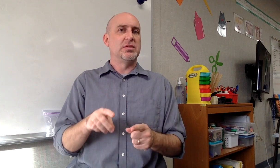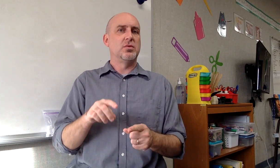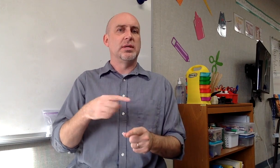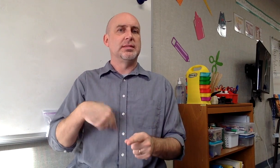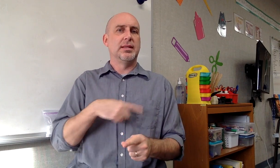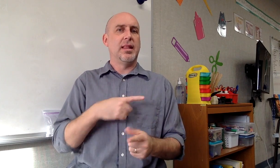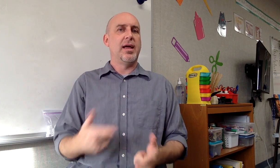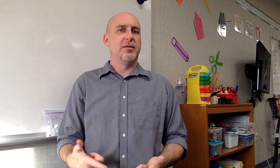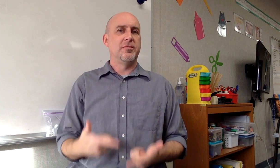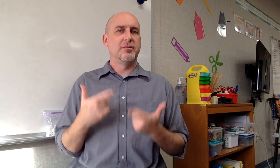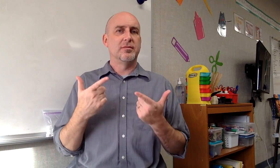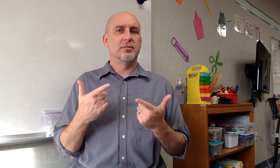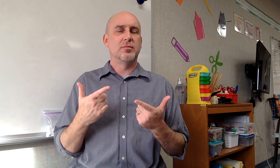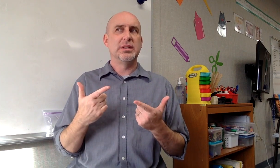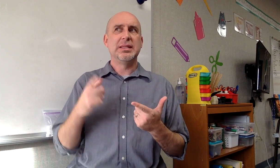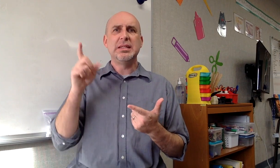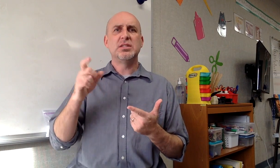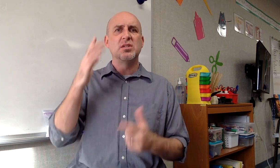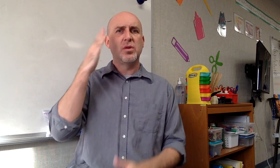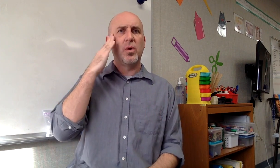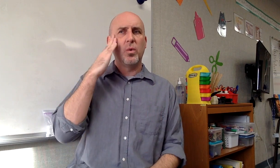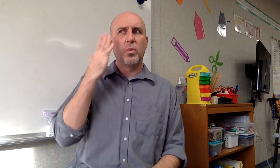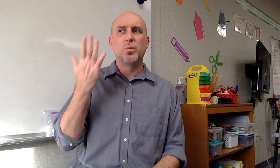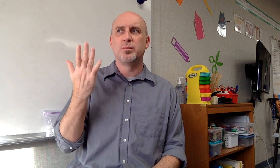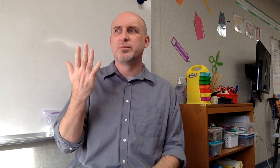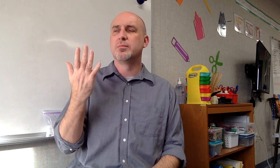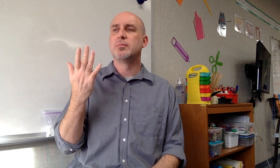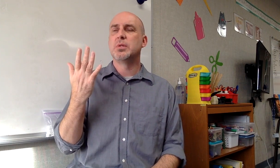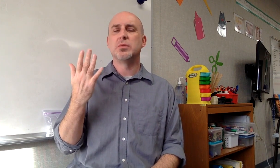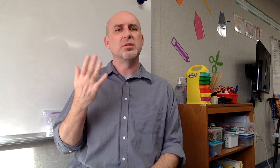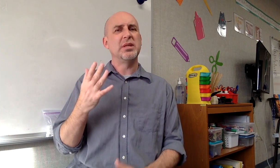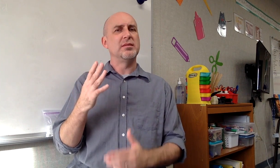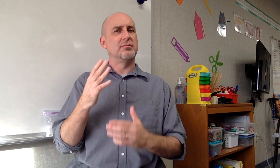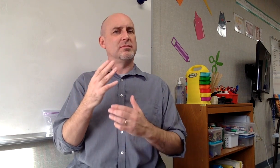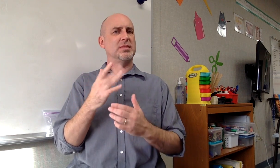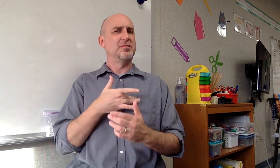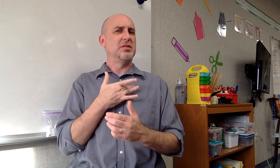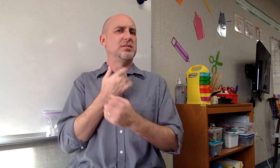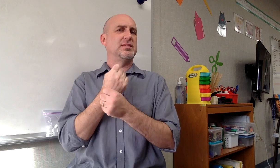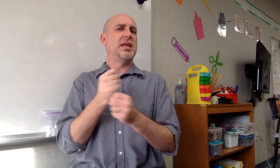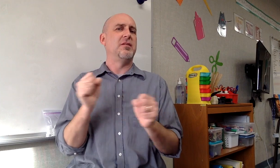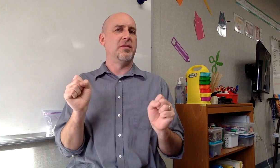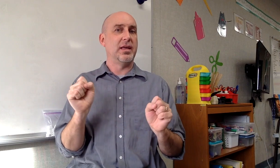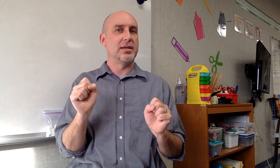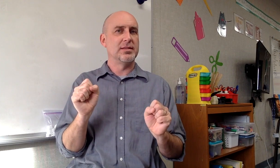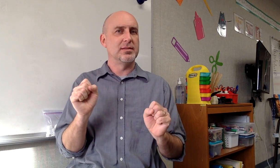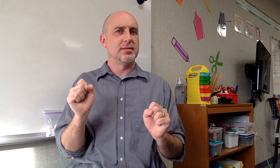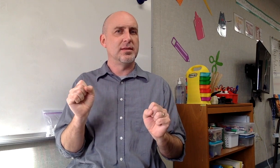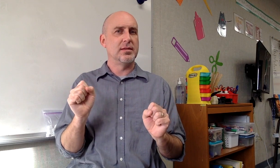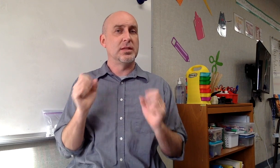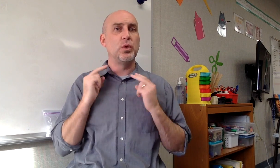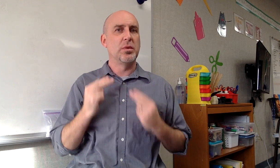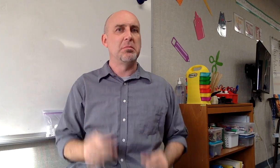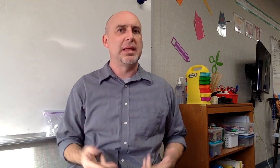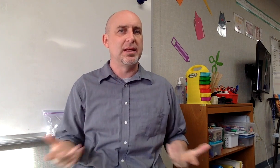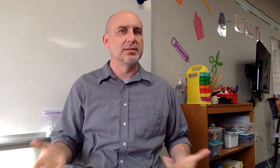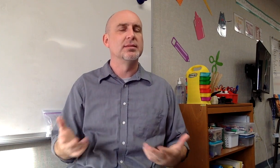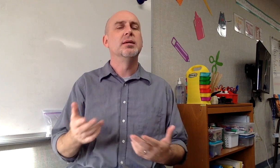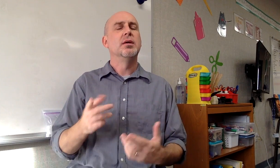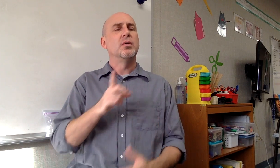to us in life, we need to know, to feel safe, I guess, as human beings. We